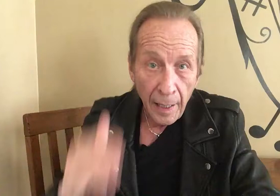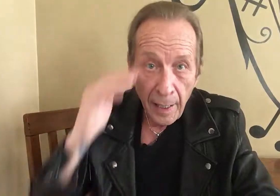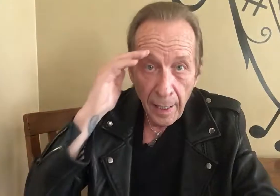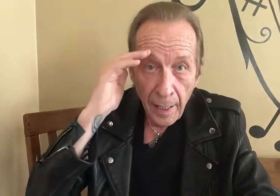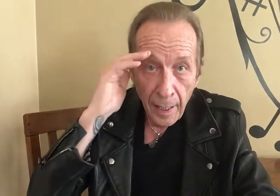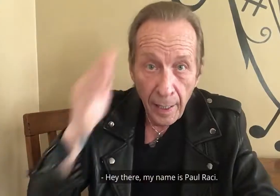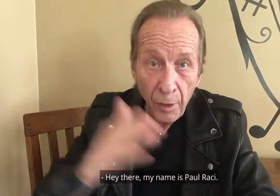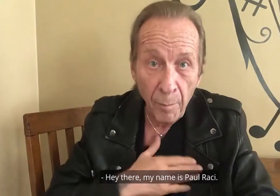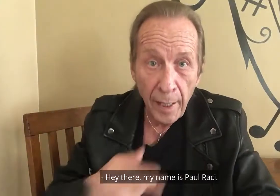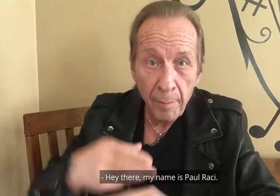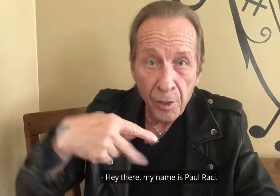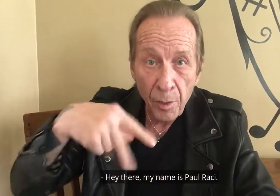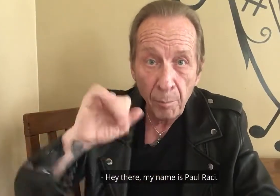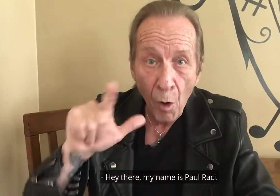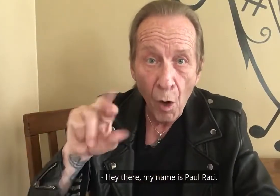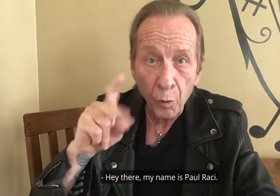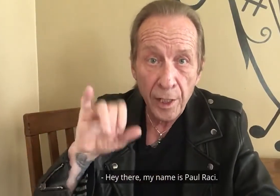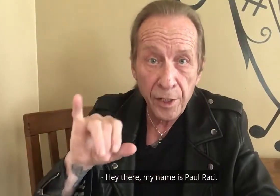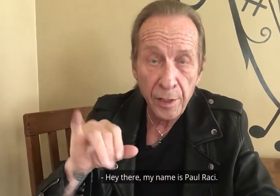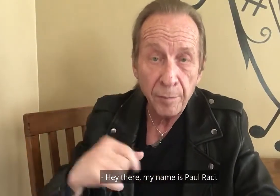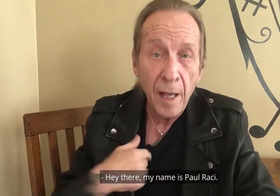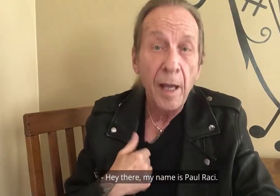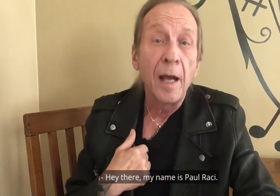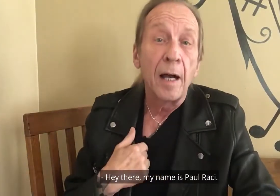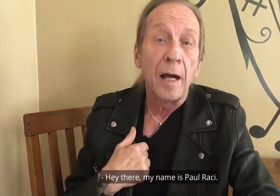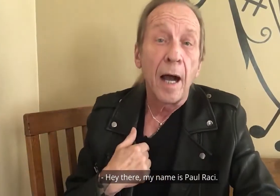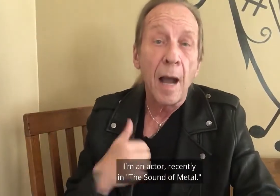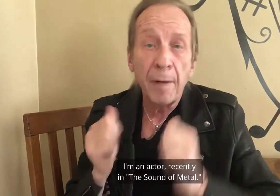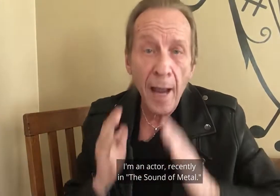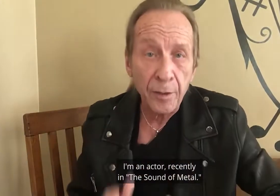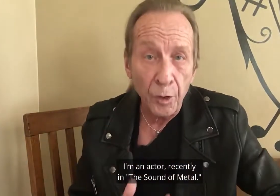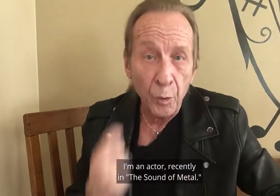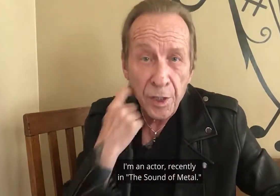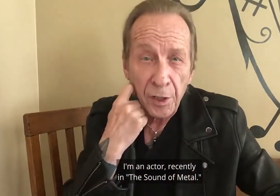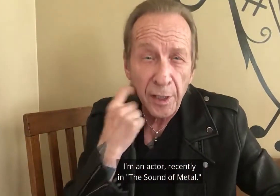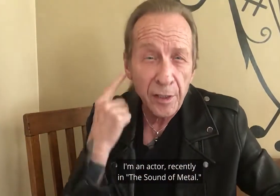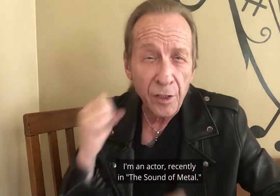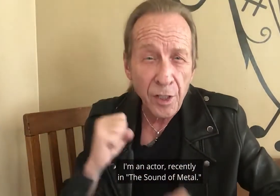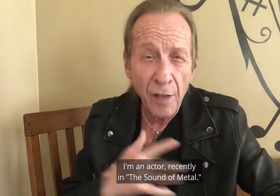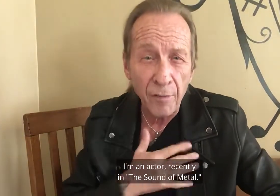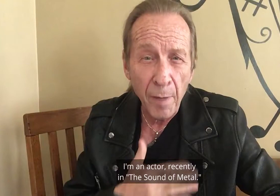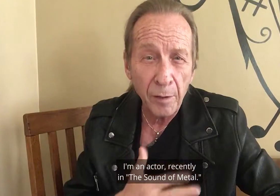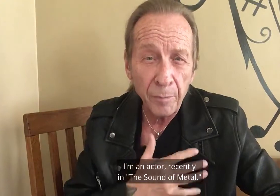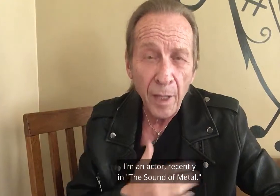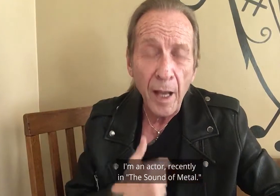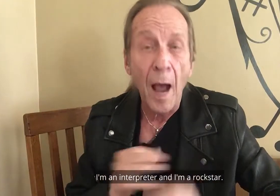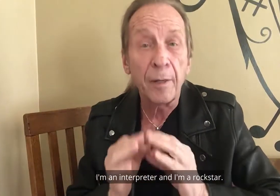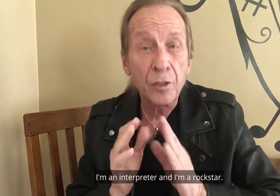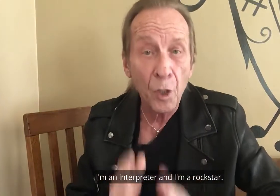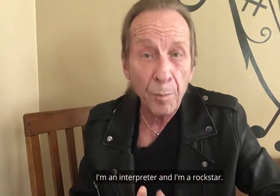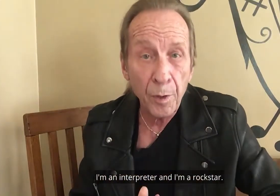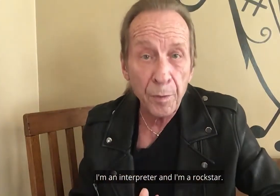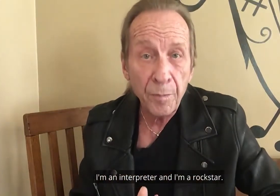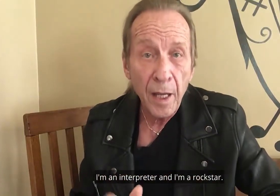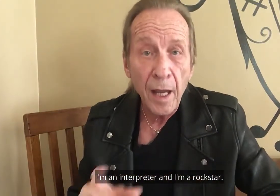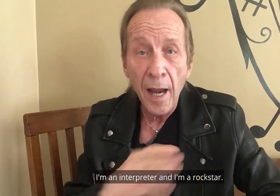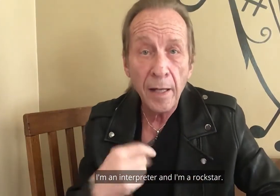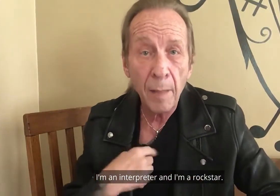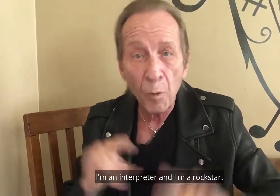Hey there, my name is Paul Racey. I'm an actor recently in Sound of Metal. I'm an interpreter and I'm a